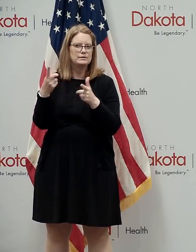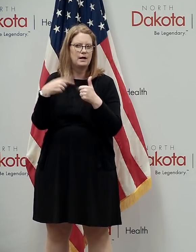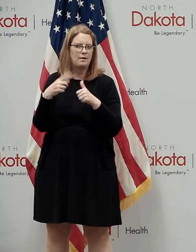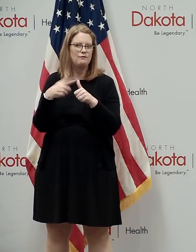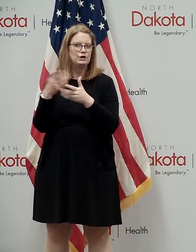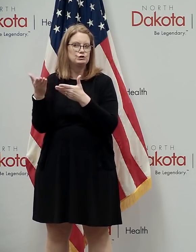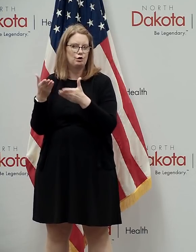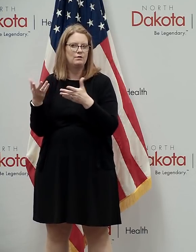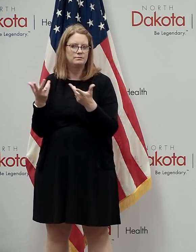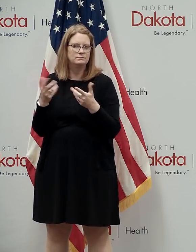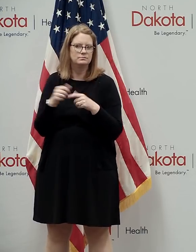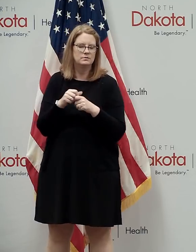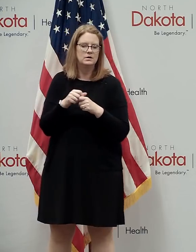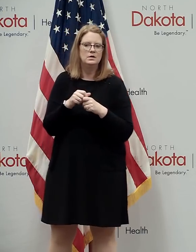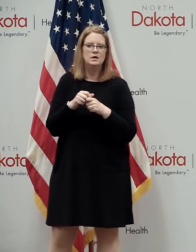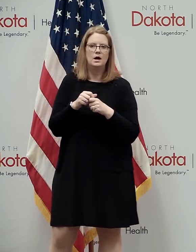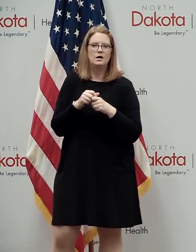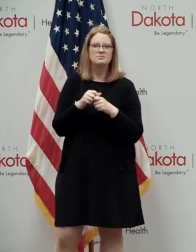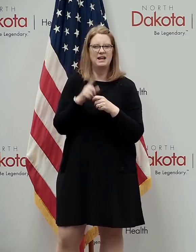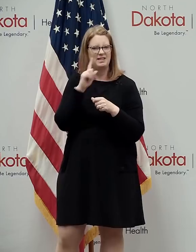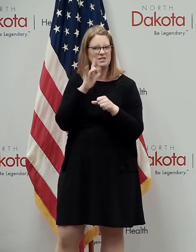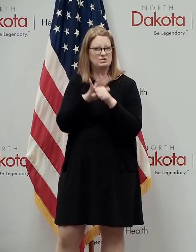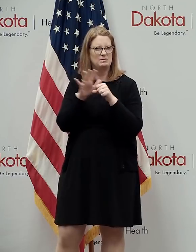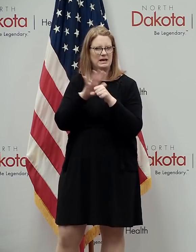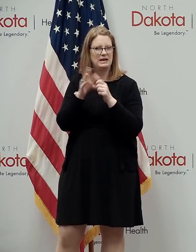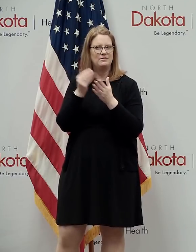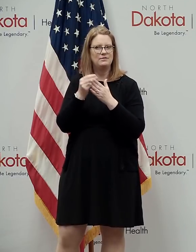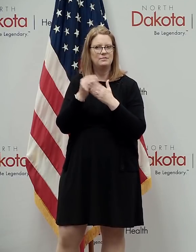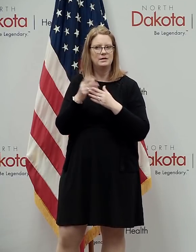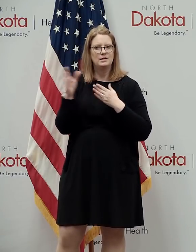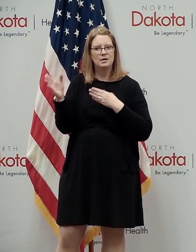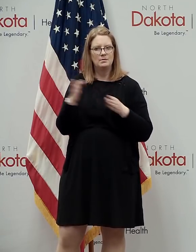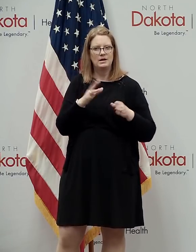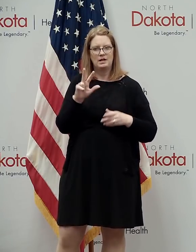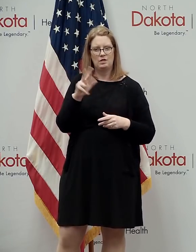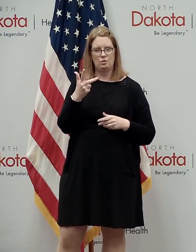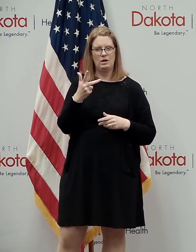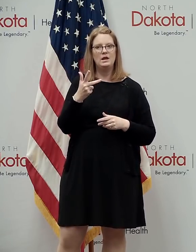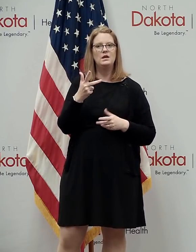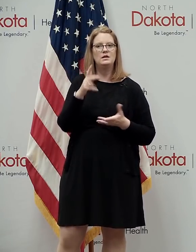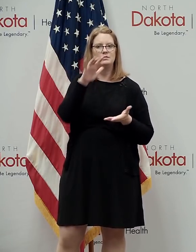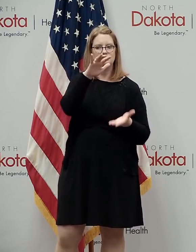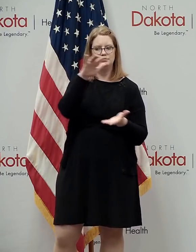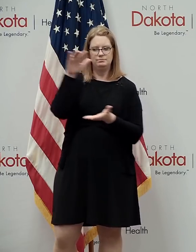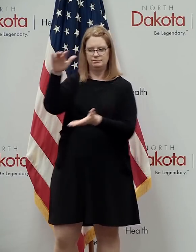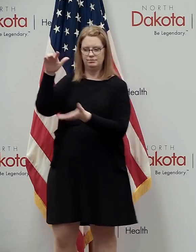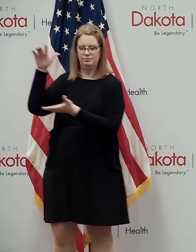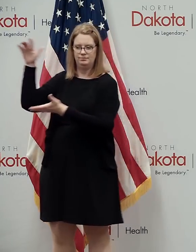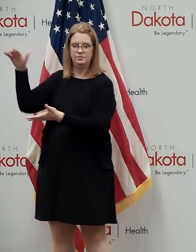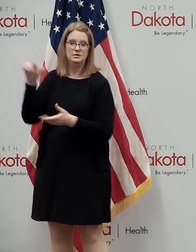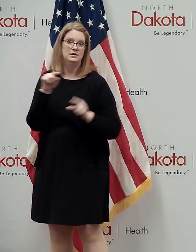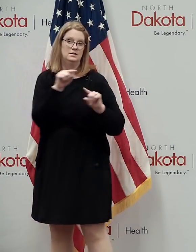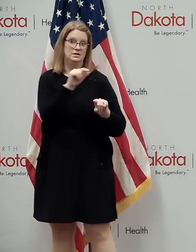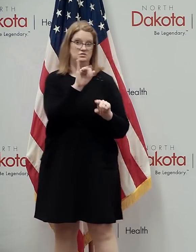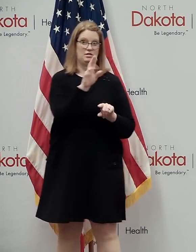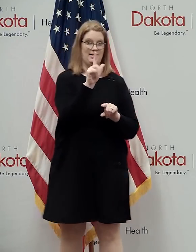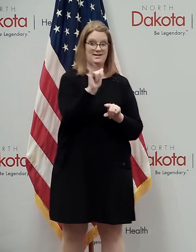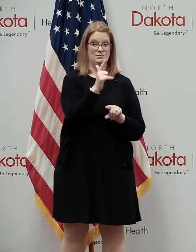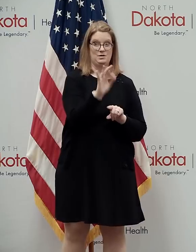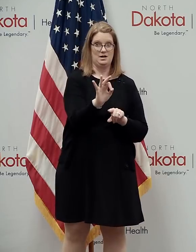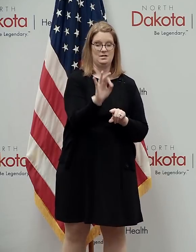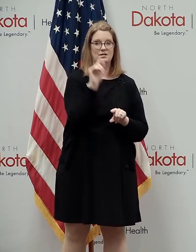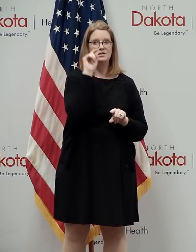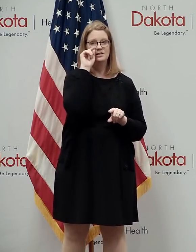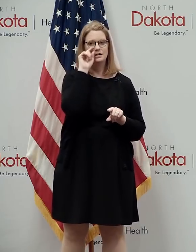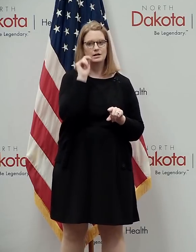for all interested applicants. We're planning 3 rounds. The first round opens on July 29th, and